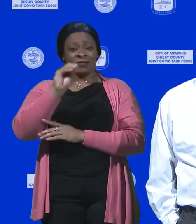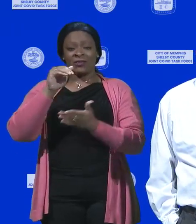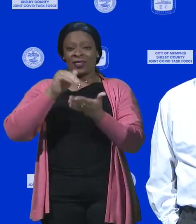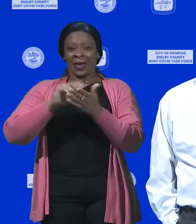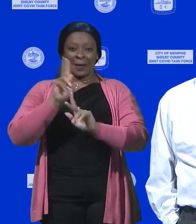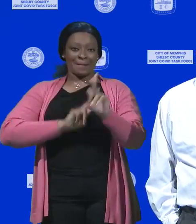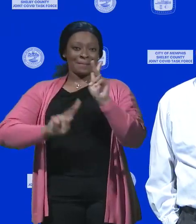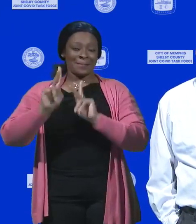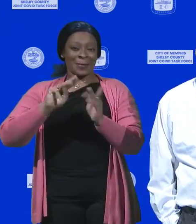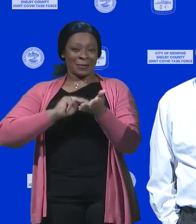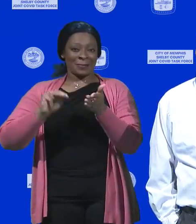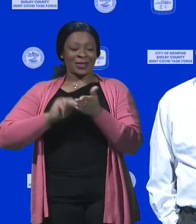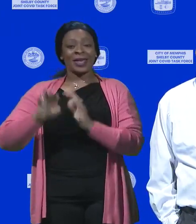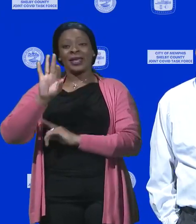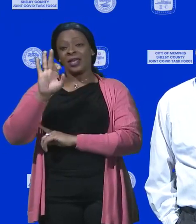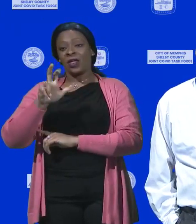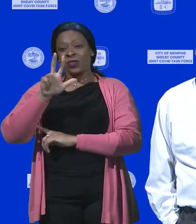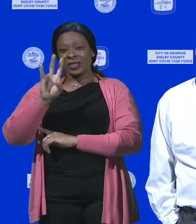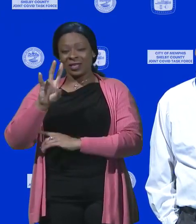650,000 Memphians, the